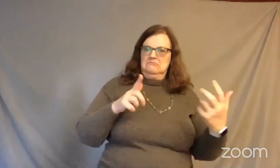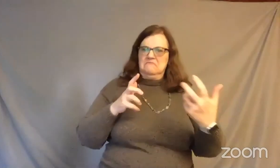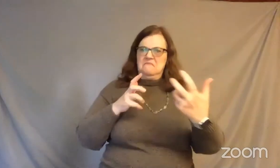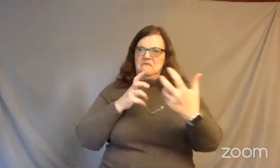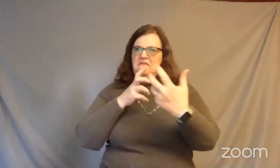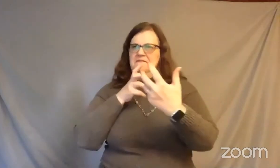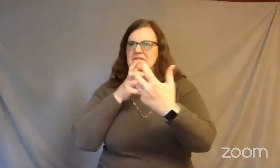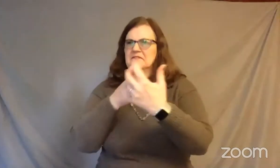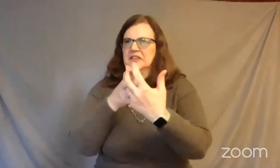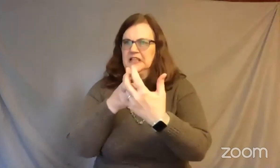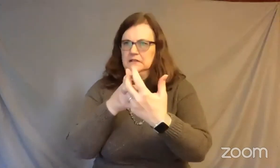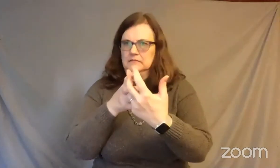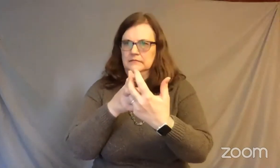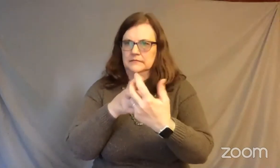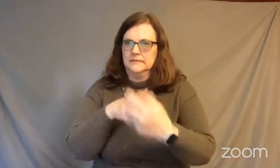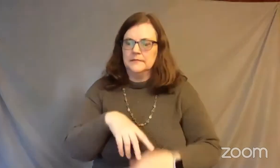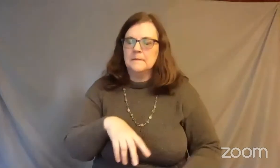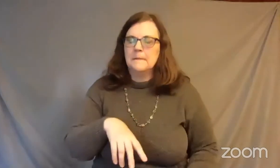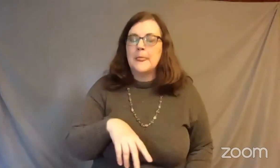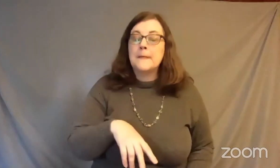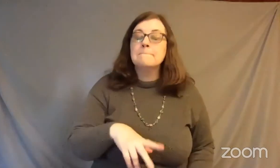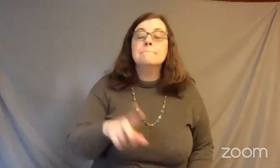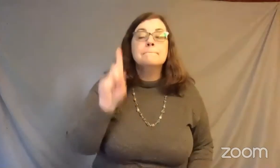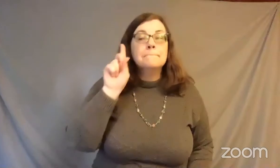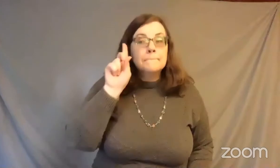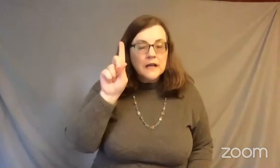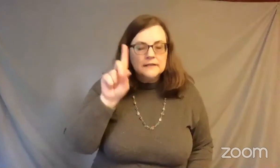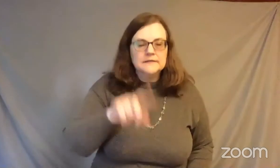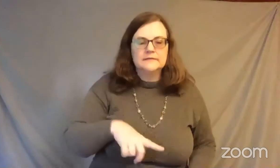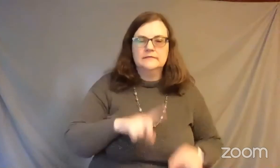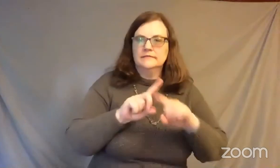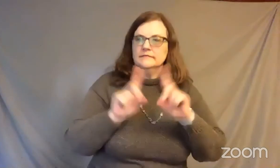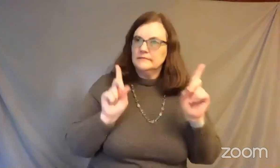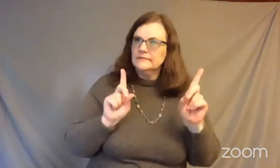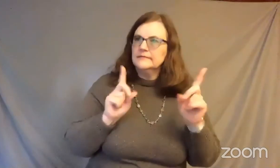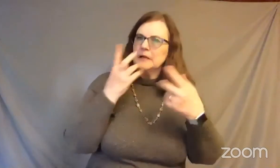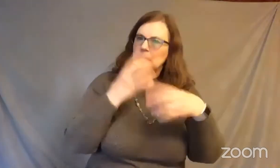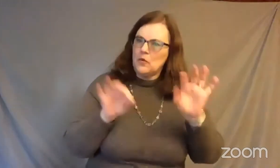UG suggests a limited variation and how sign language fits into it.